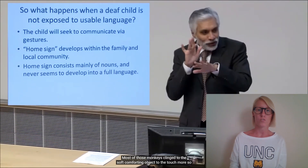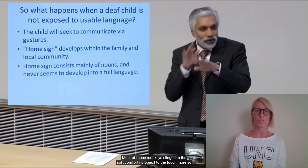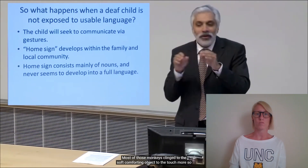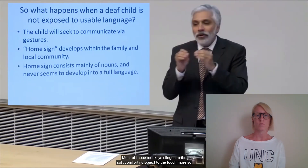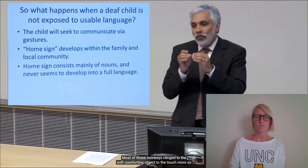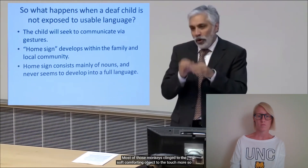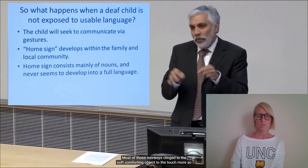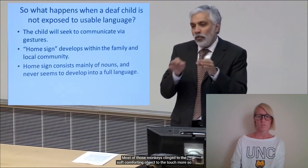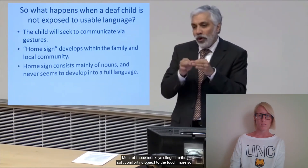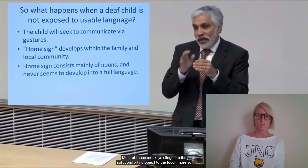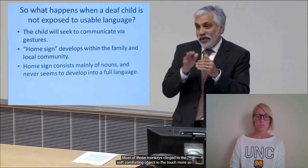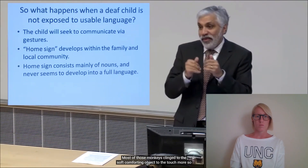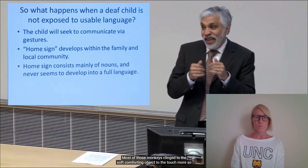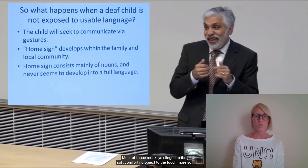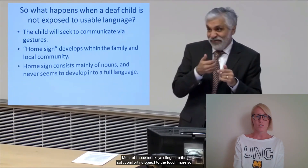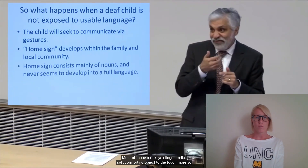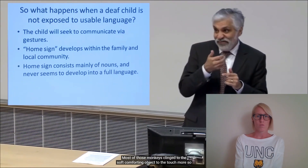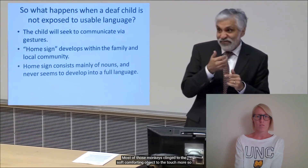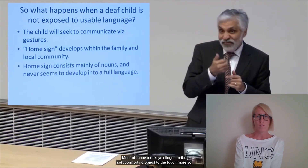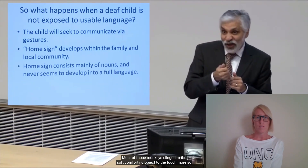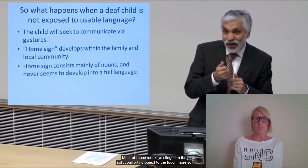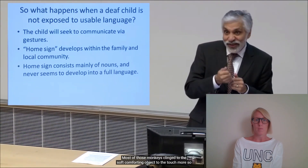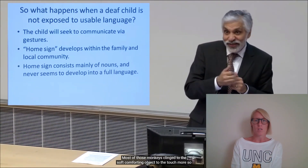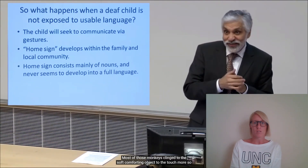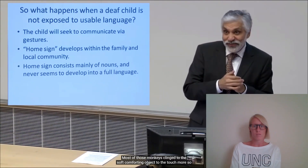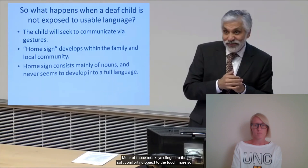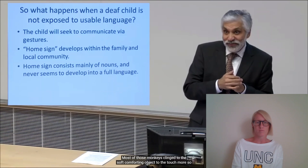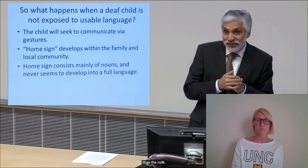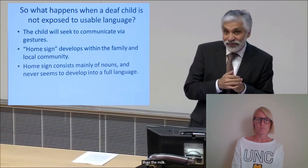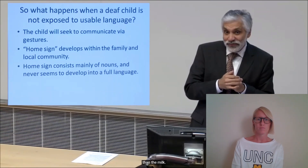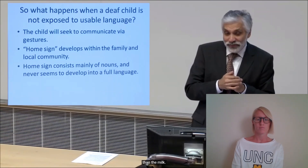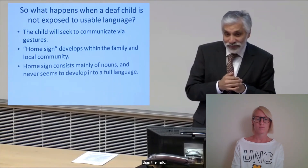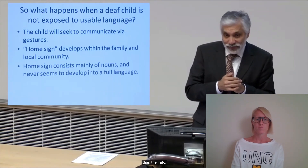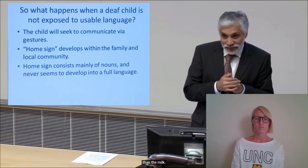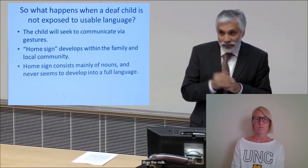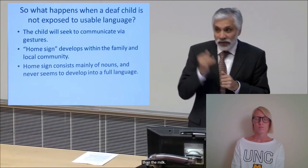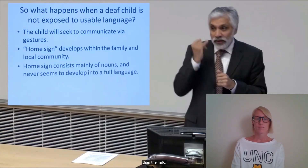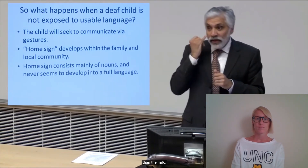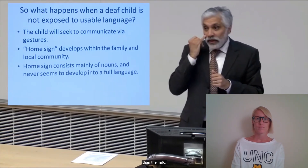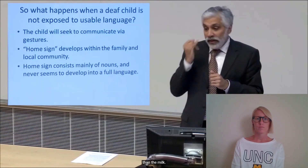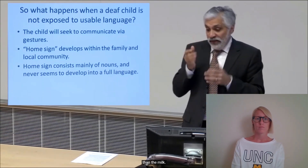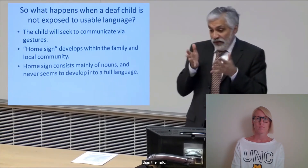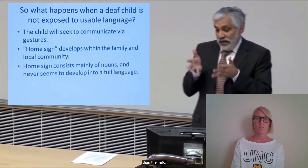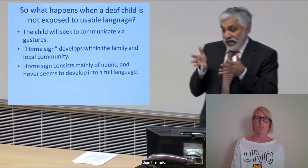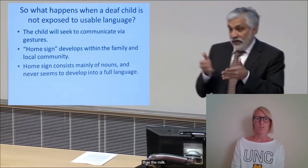soft, of touch, comforting object more to the so touch, than the milk. more so than the milk.